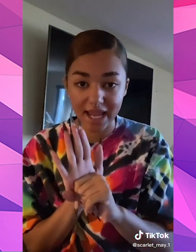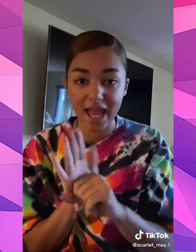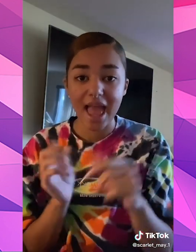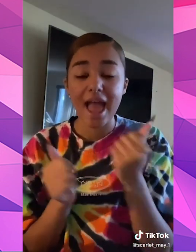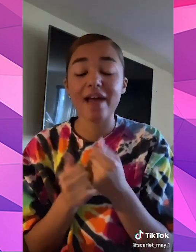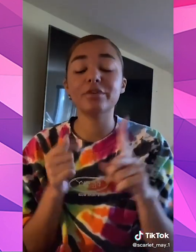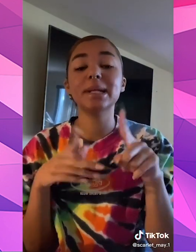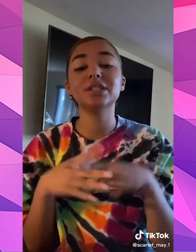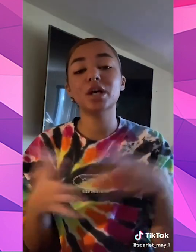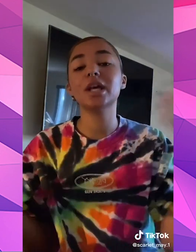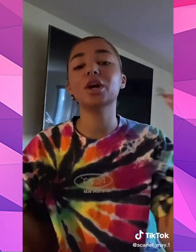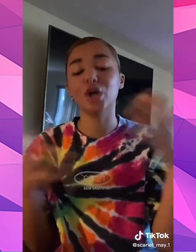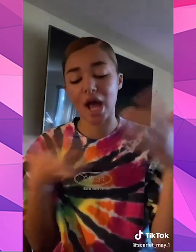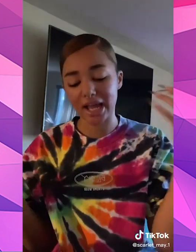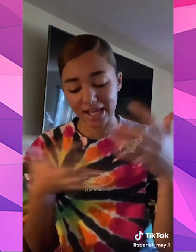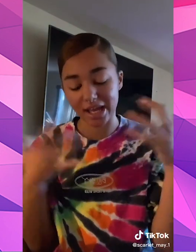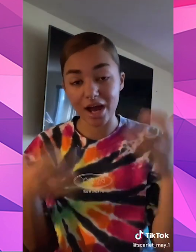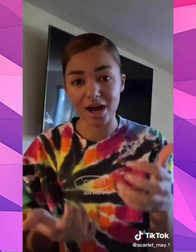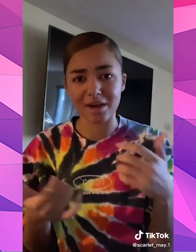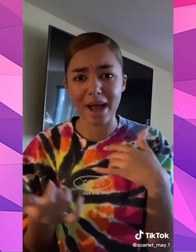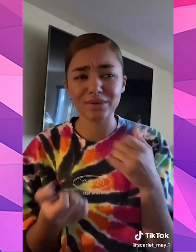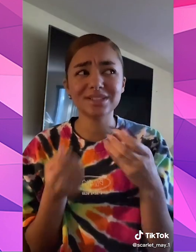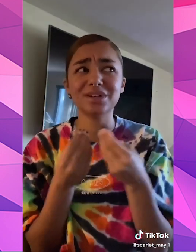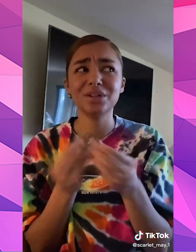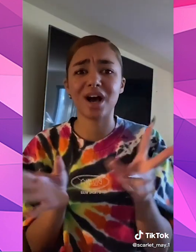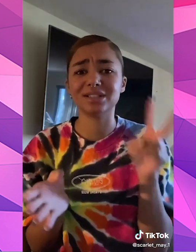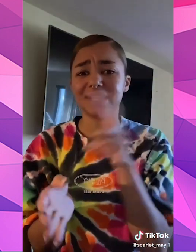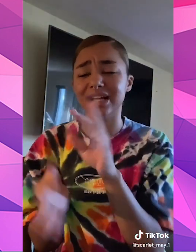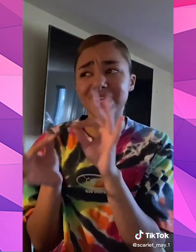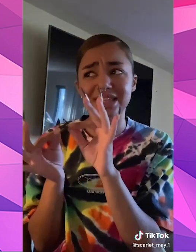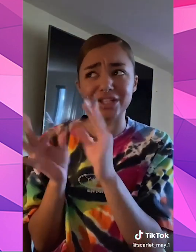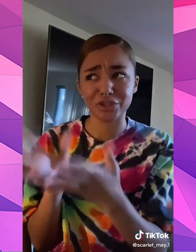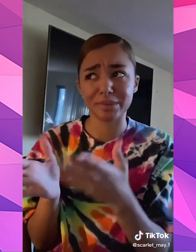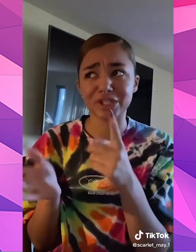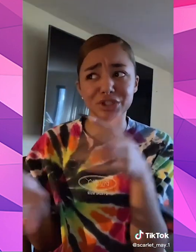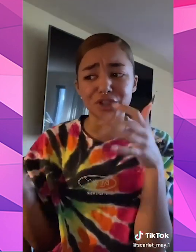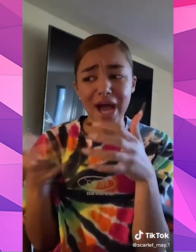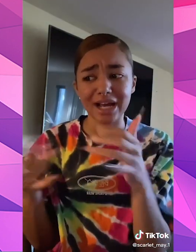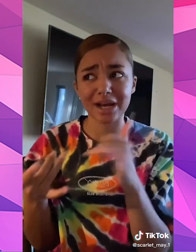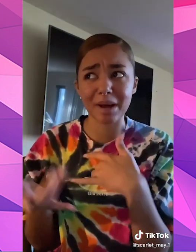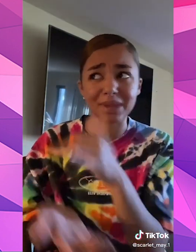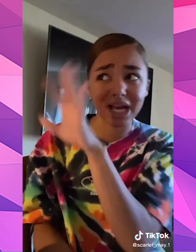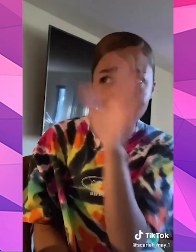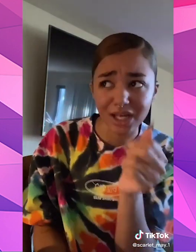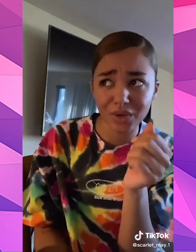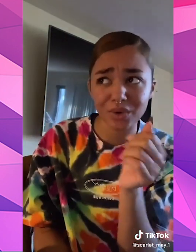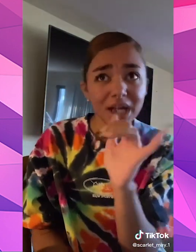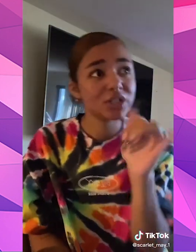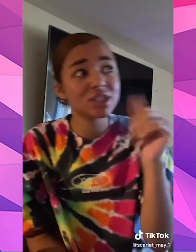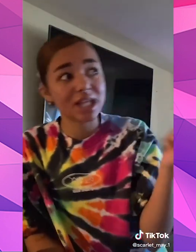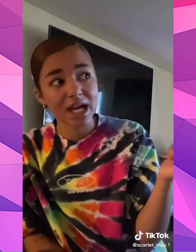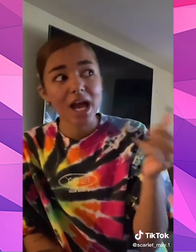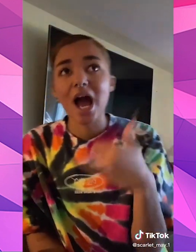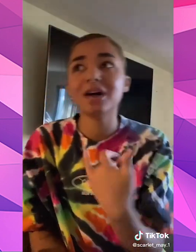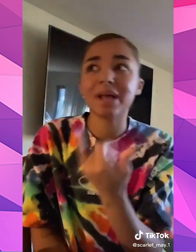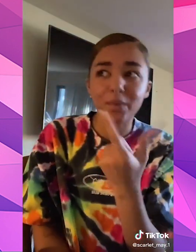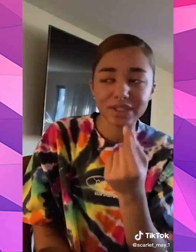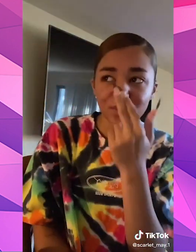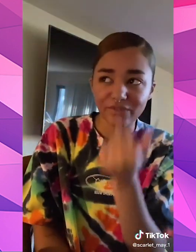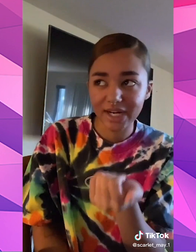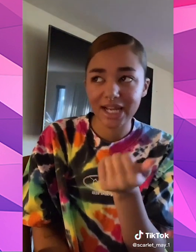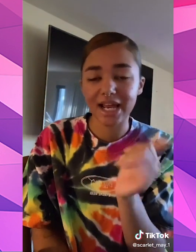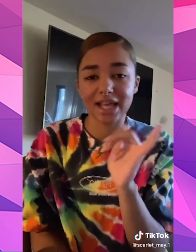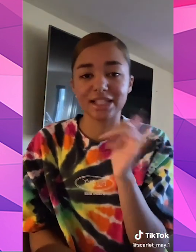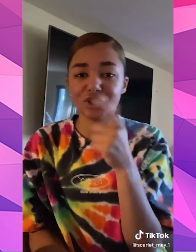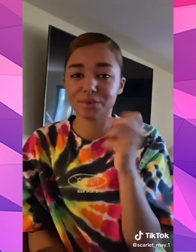the state Everybody started cracking up I was so lost I look at the interpreter She's cracking up I'm like, hello She's like I'm like,